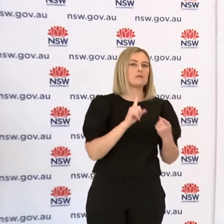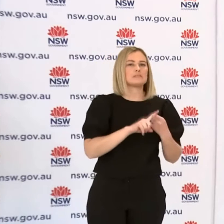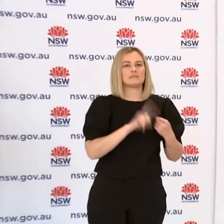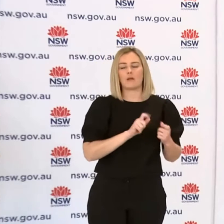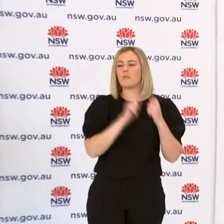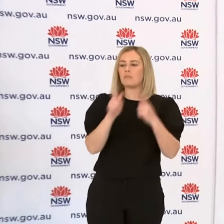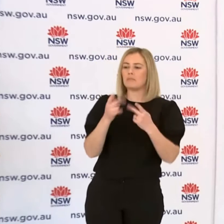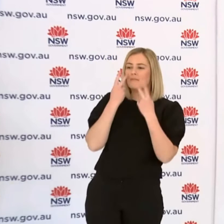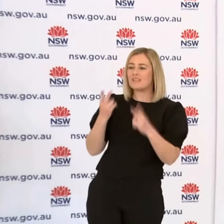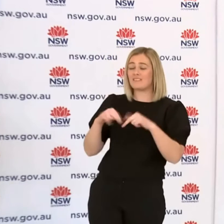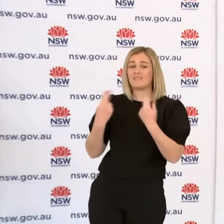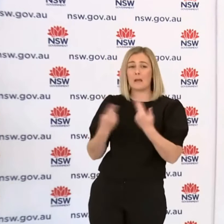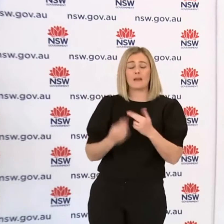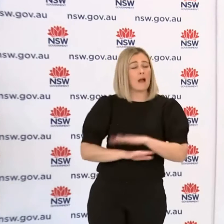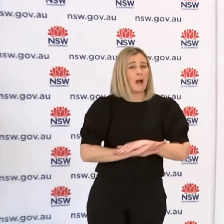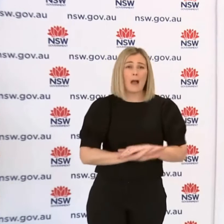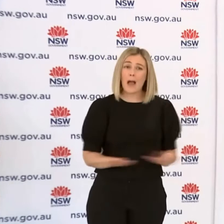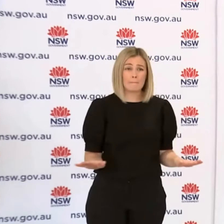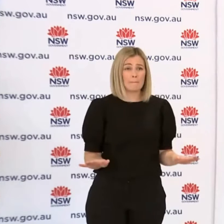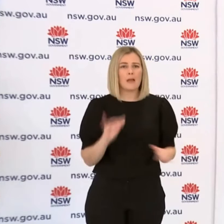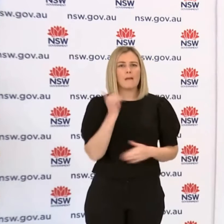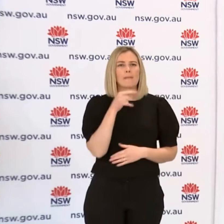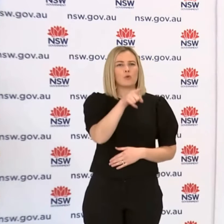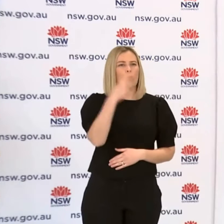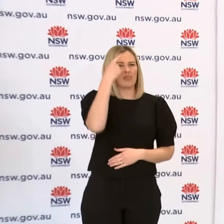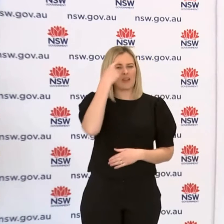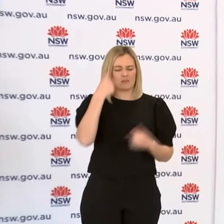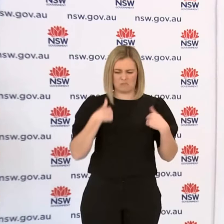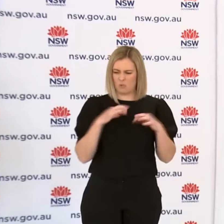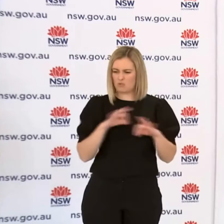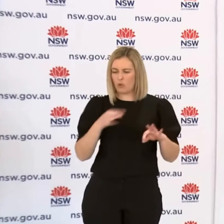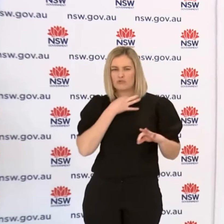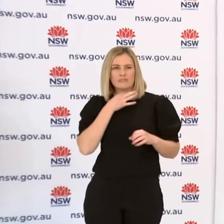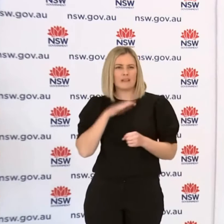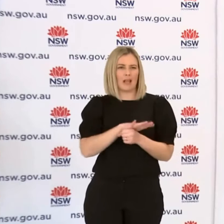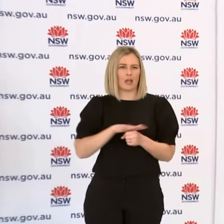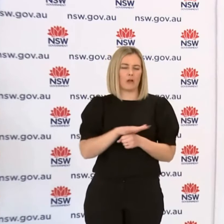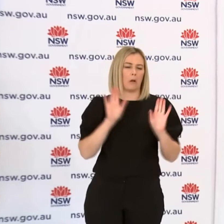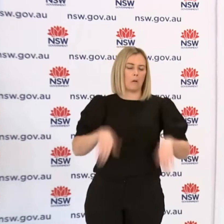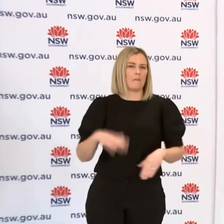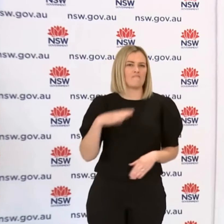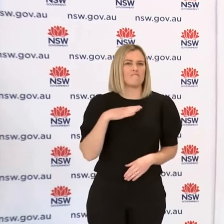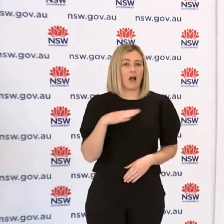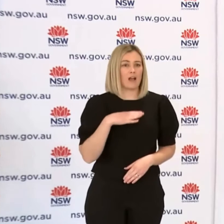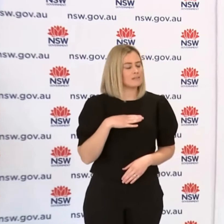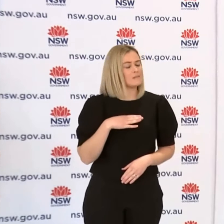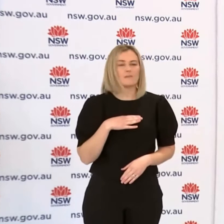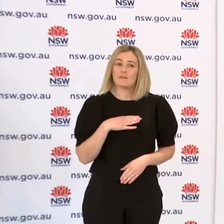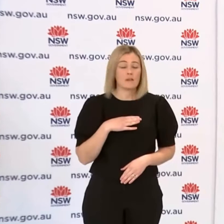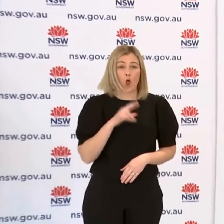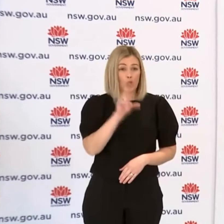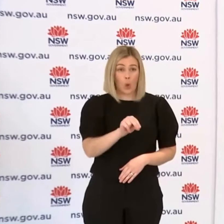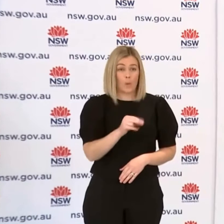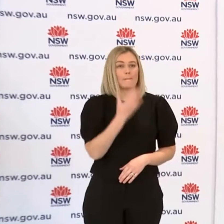another, you can't do it. You might think you're outside the LGA boundary, or maybe you're not thinking about it at all, but you cannot go